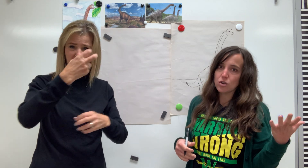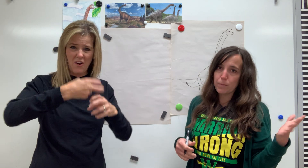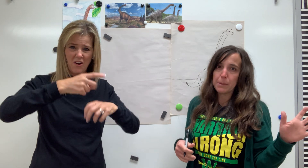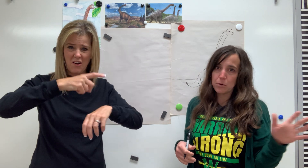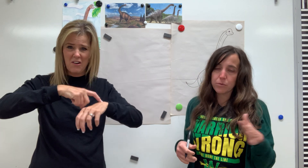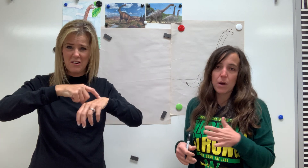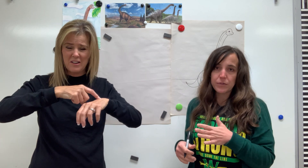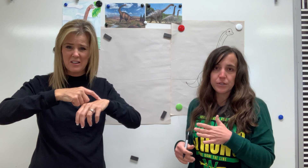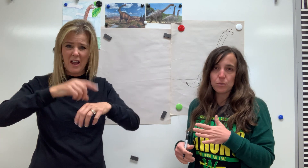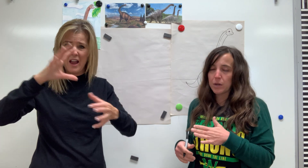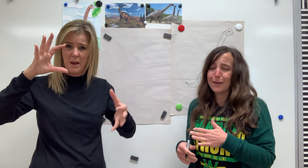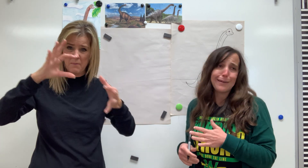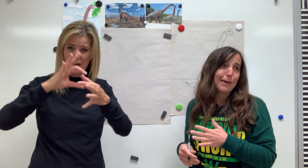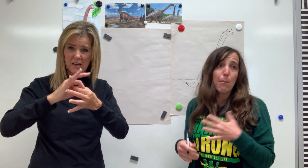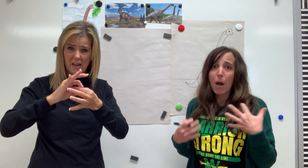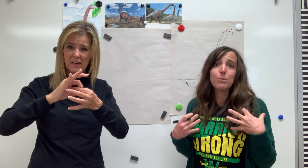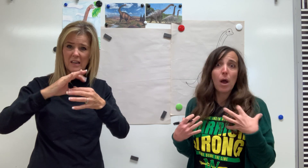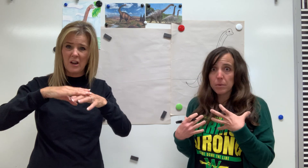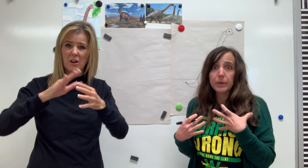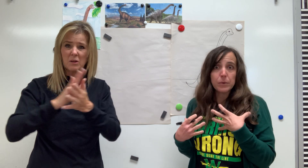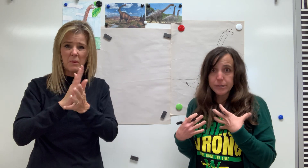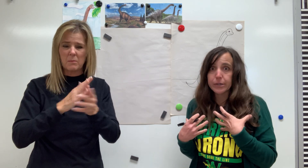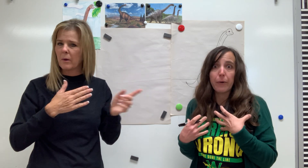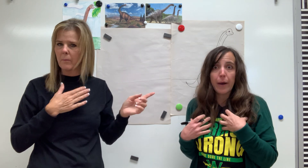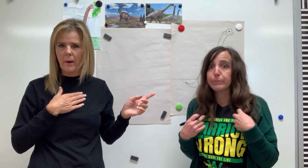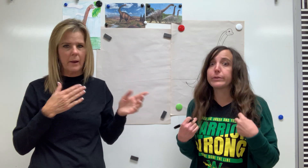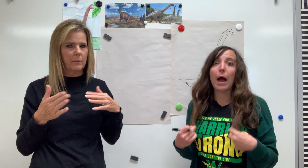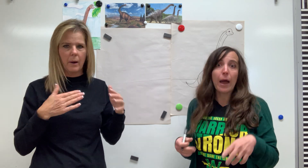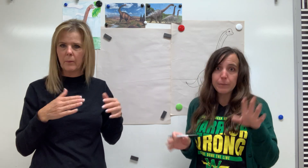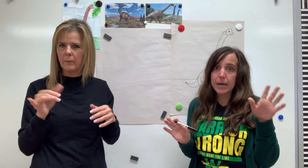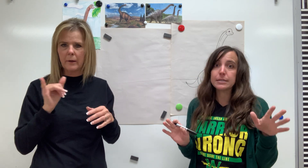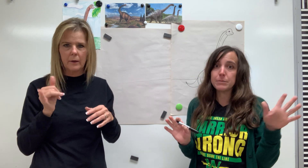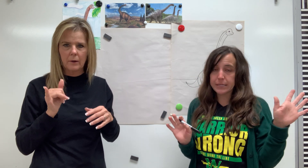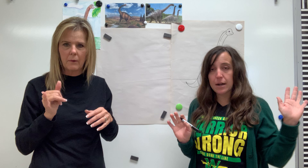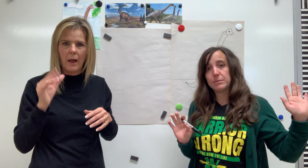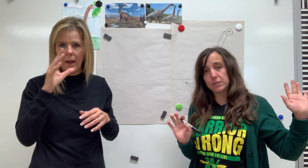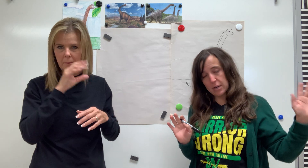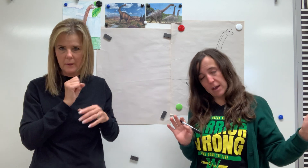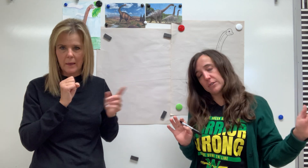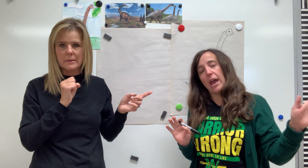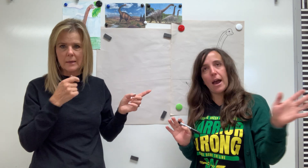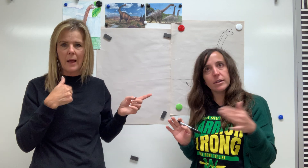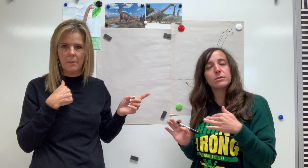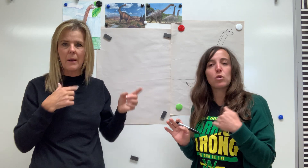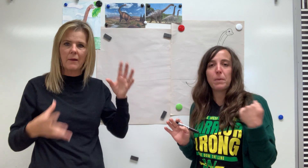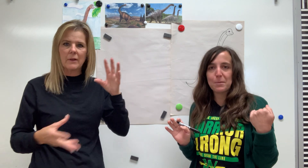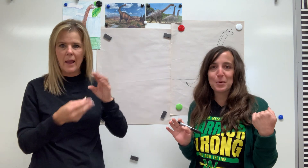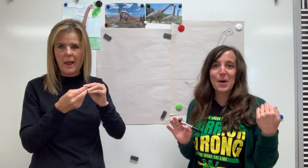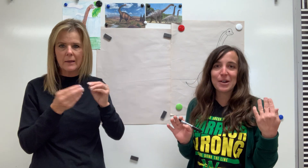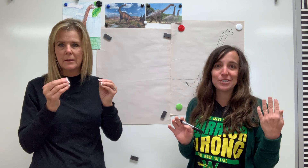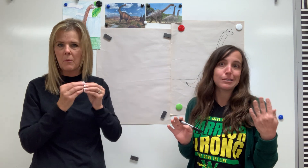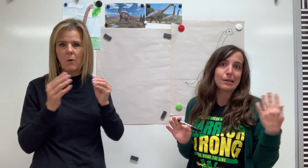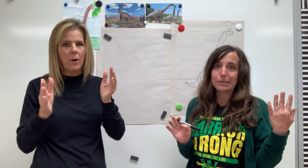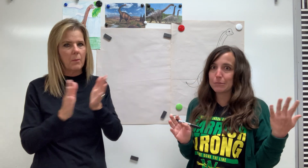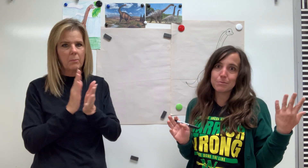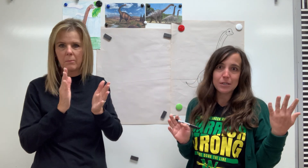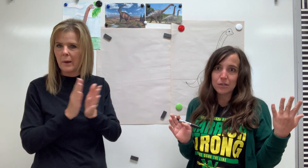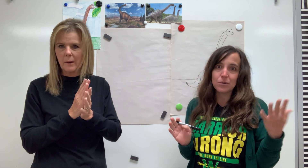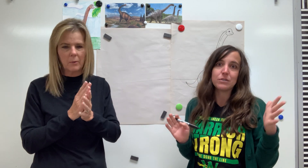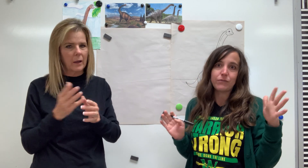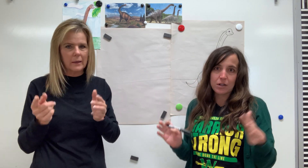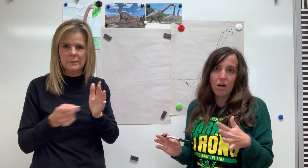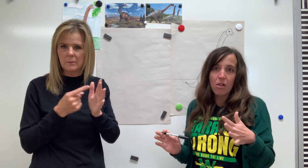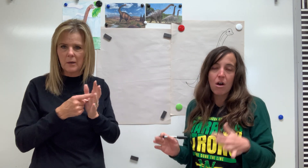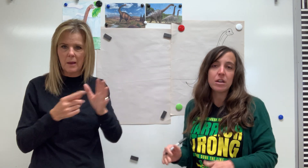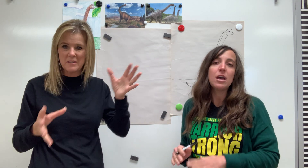time fitting on your paper throughout this unit, mine probably will too. I'm guessing Miss Adams is gonna have to add some more paper on, just like sometimes I